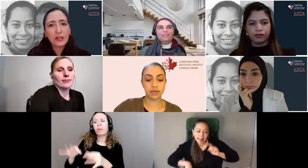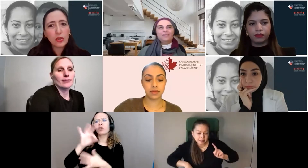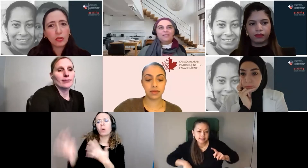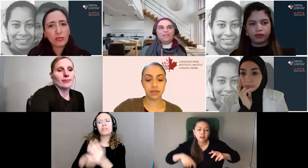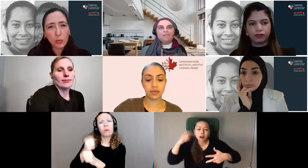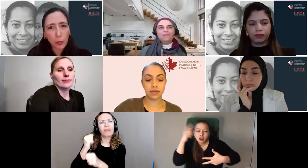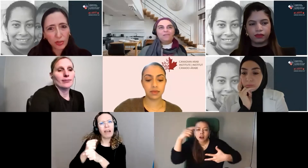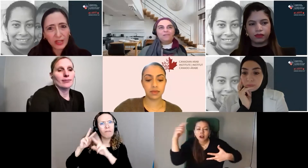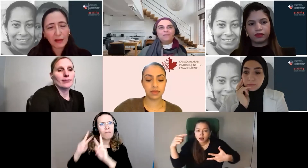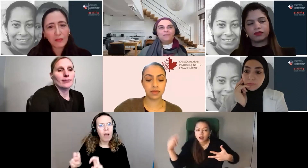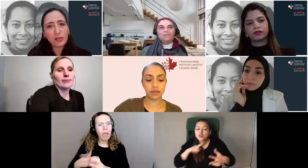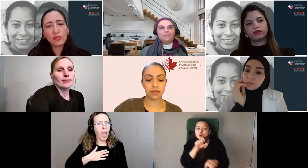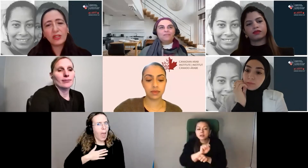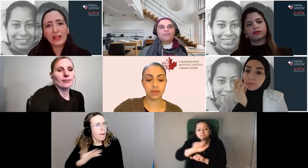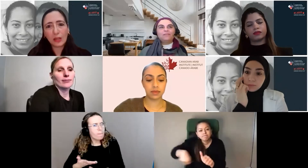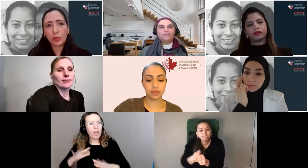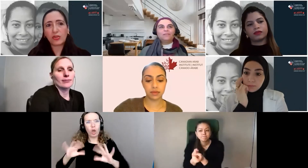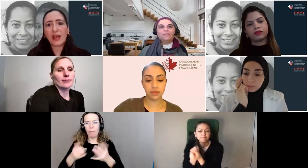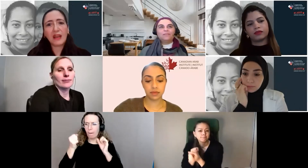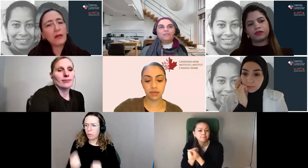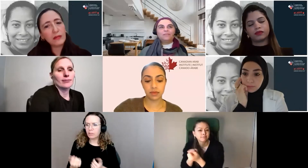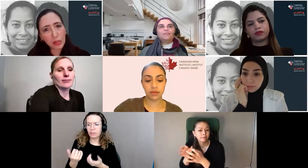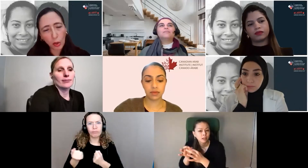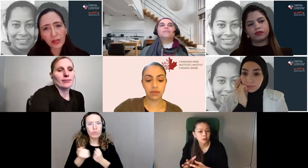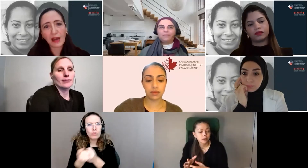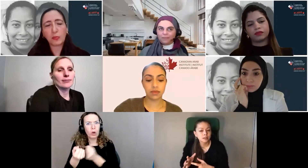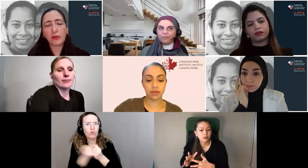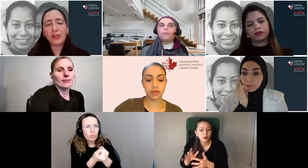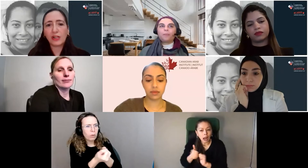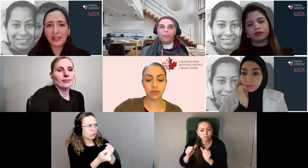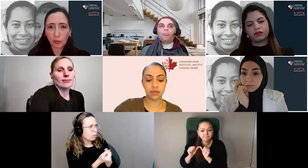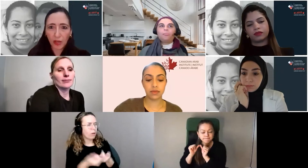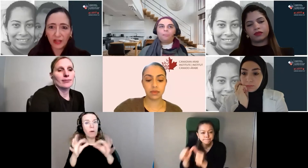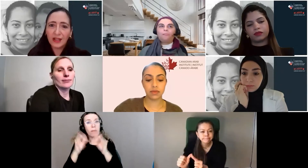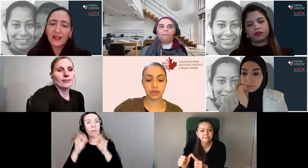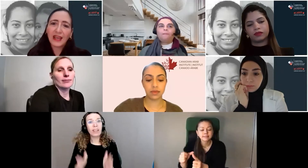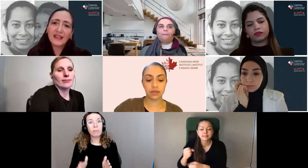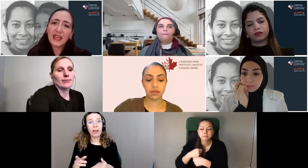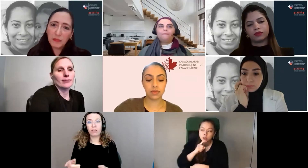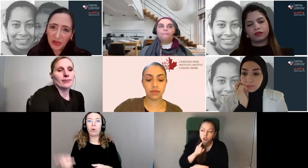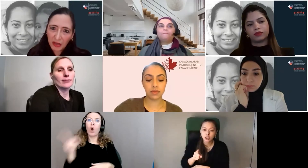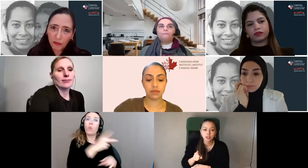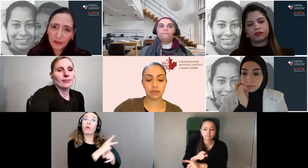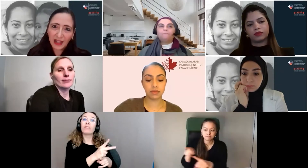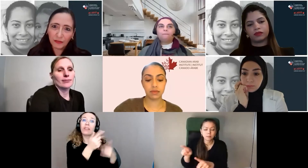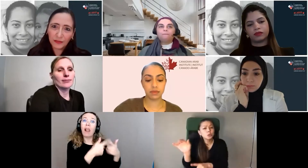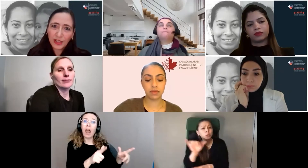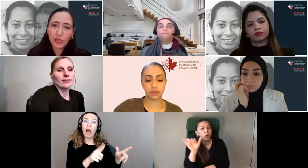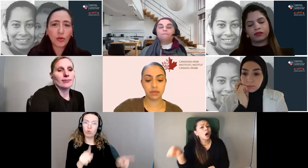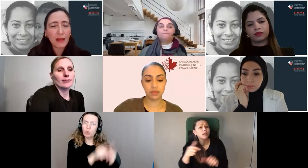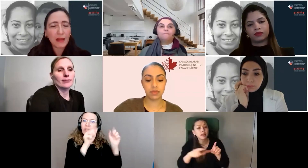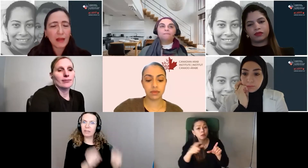we support that and make sure that interpreters and the other language professionals as well can take better care of